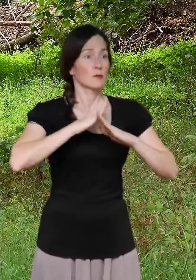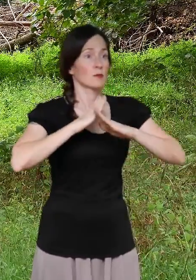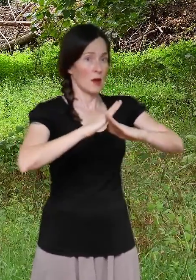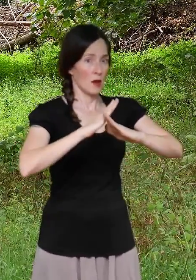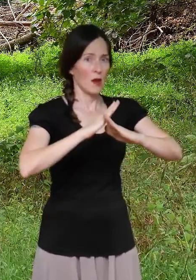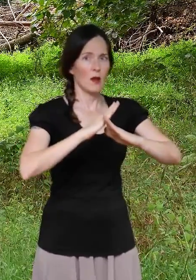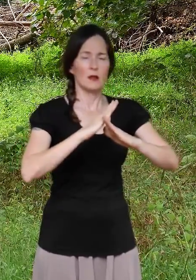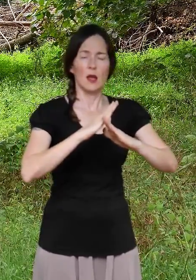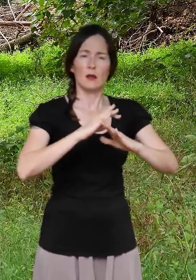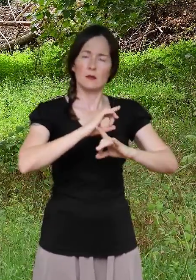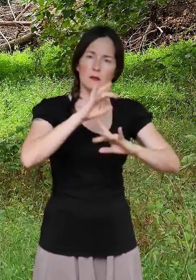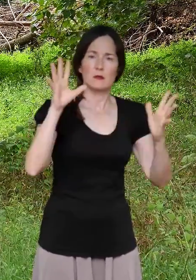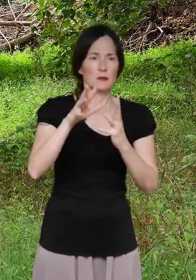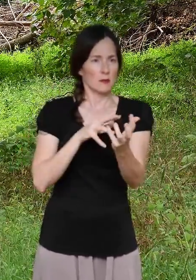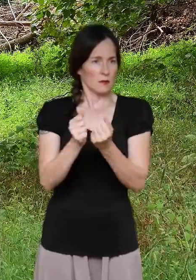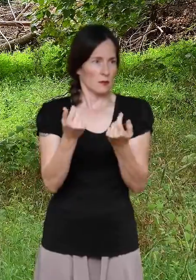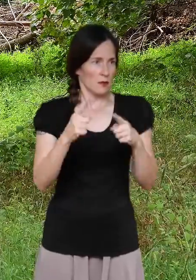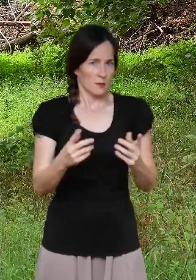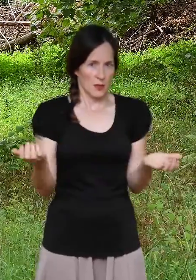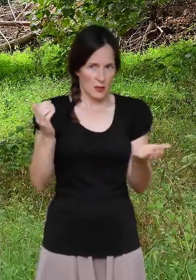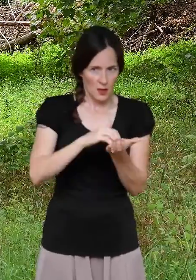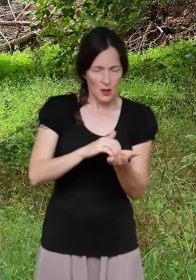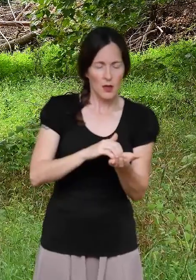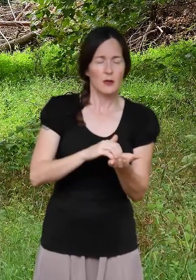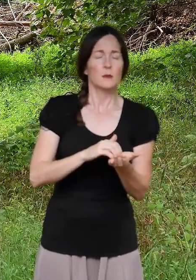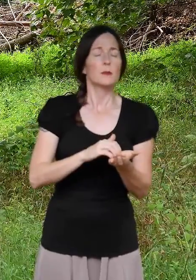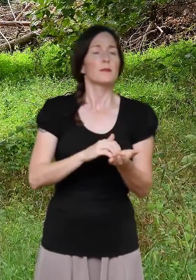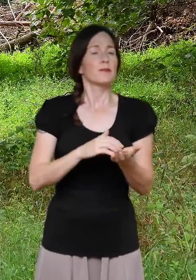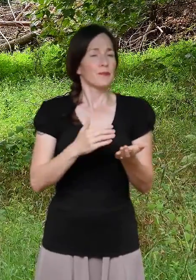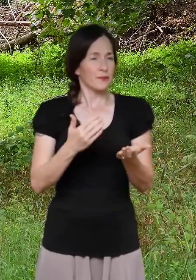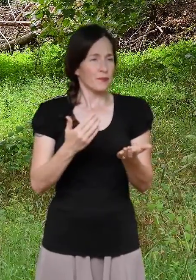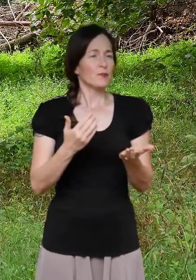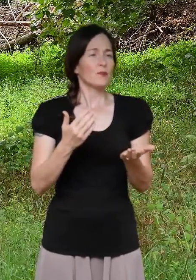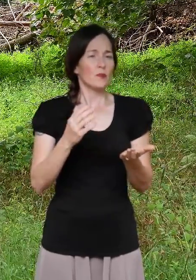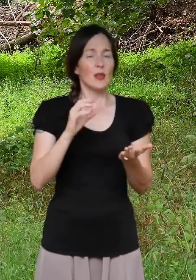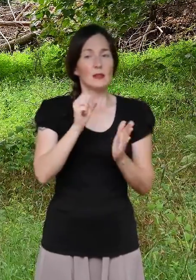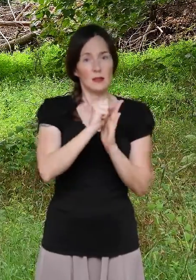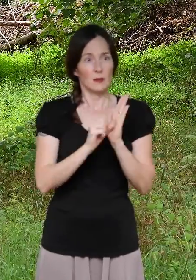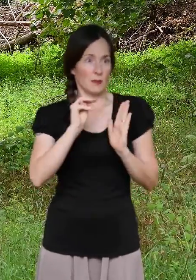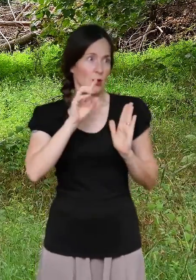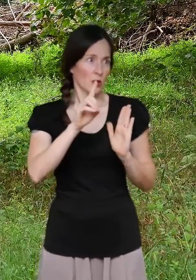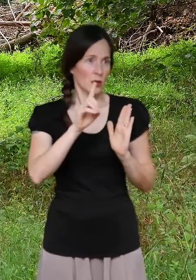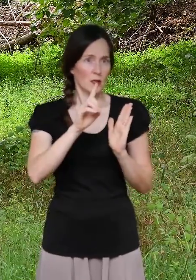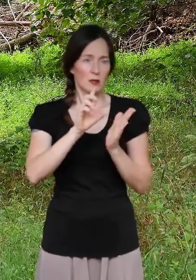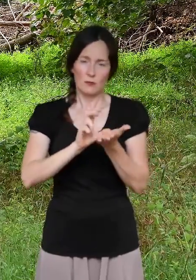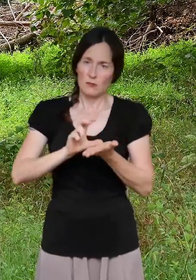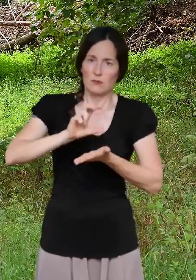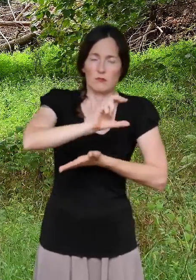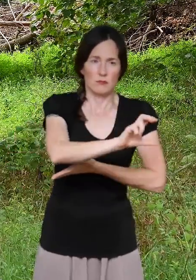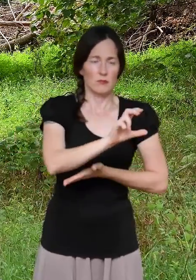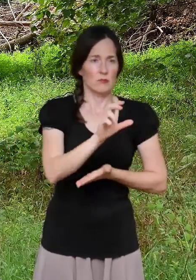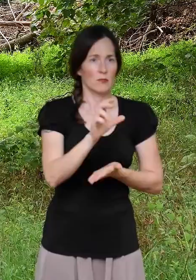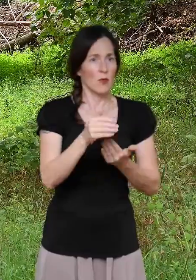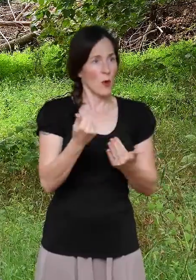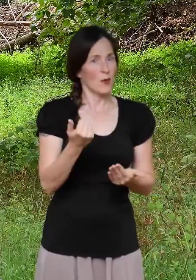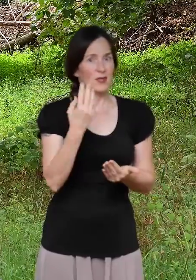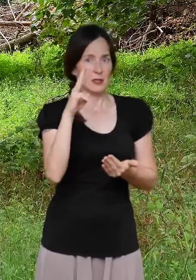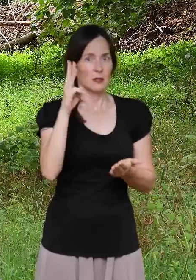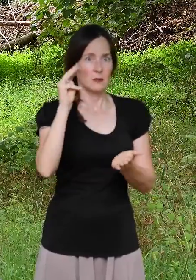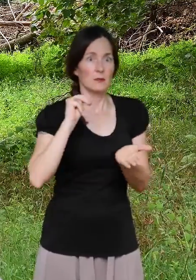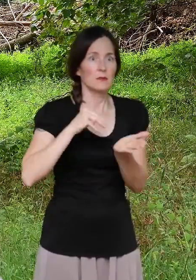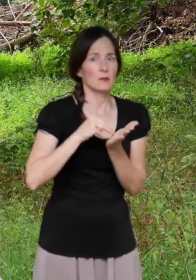our partners here in Howard County, the state of Maryland committed more than $16 million that we provided for